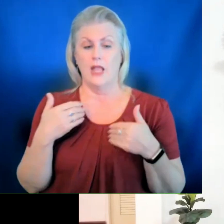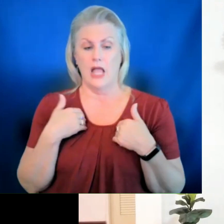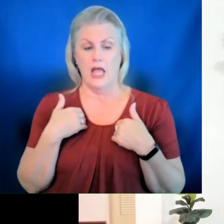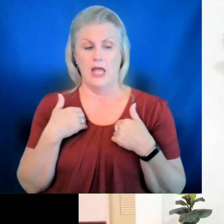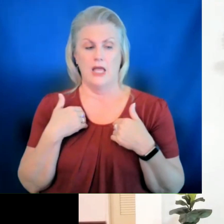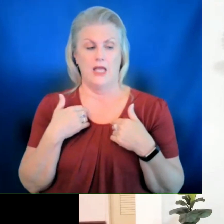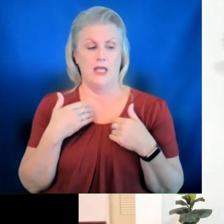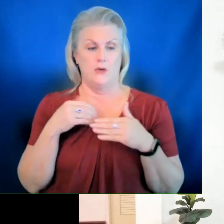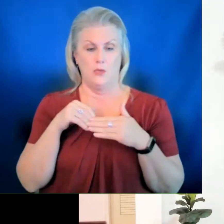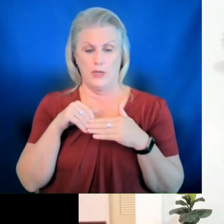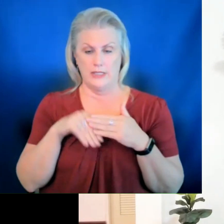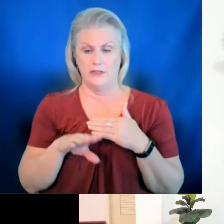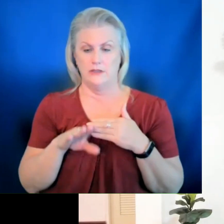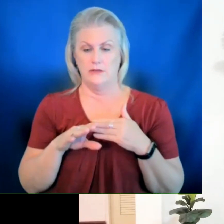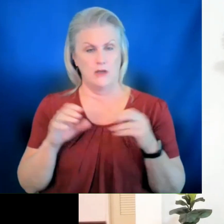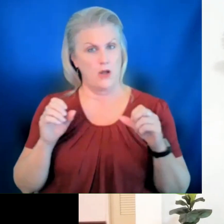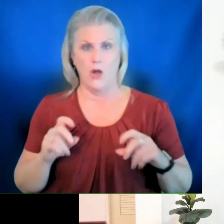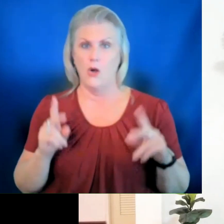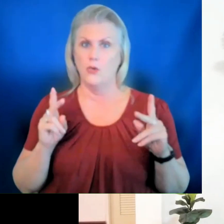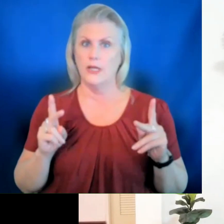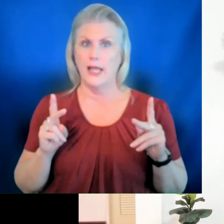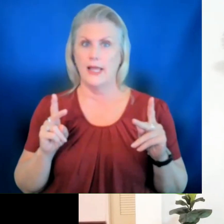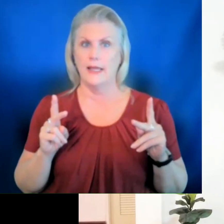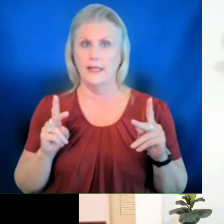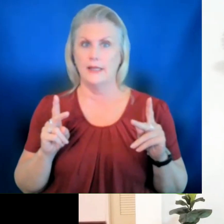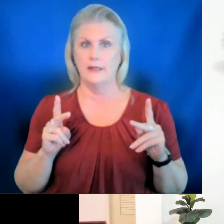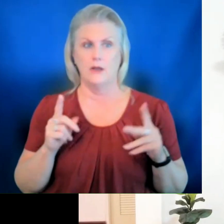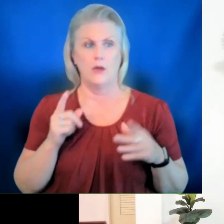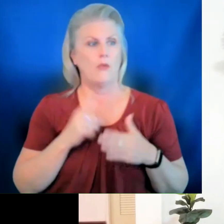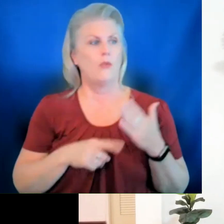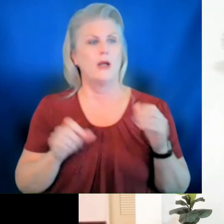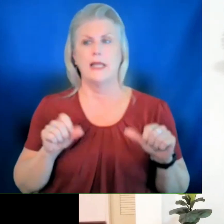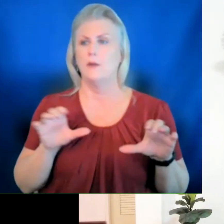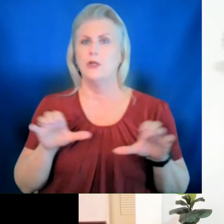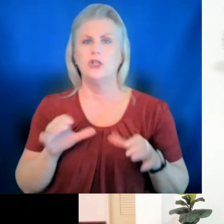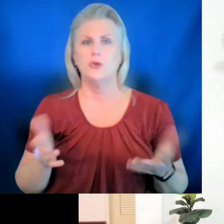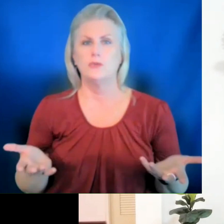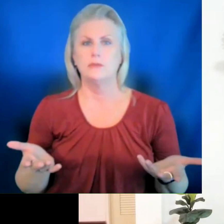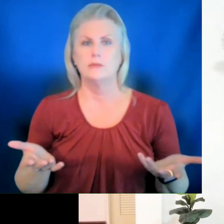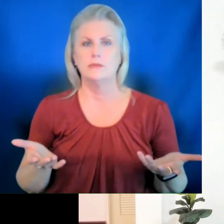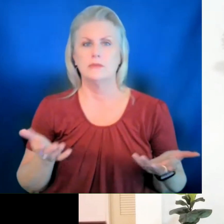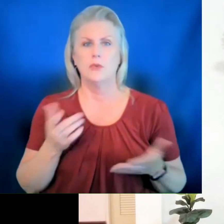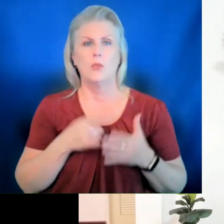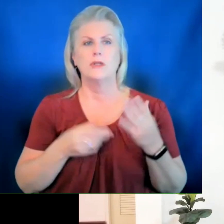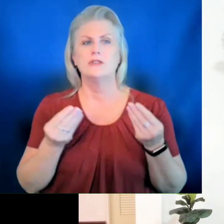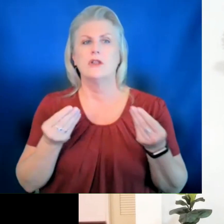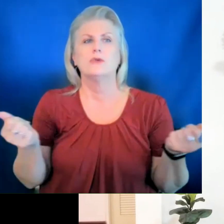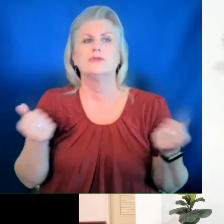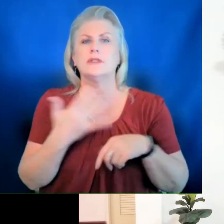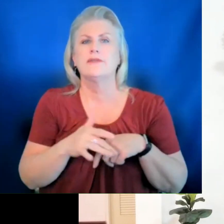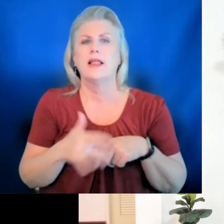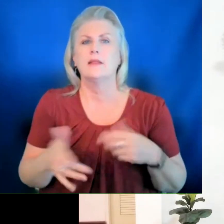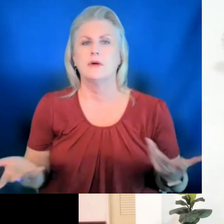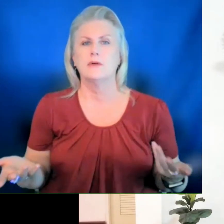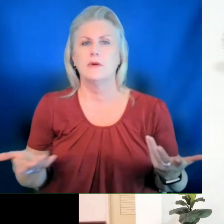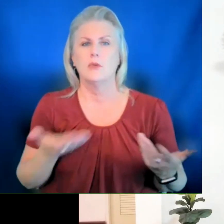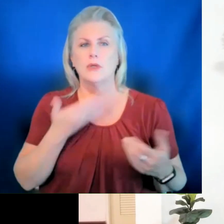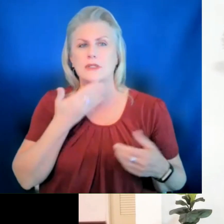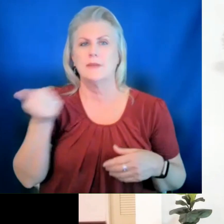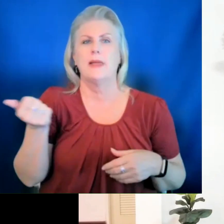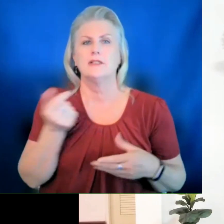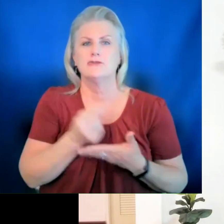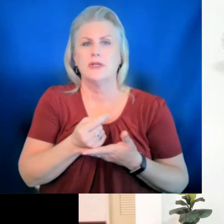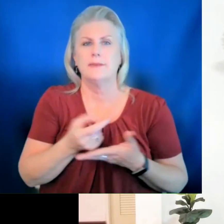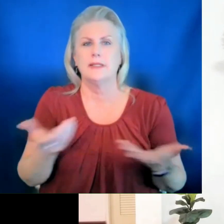denial, I went into, okay, what is there to do? What are the best